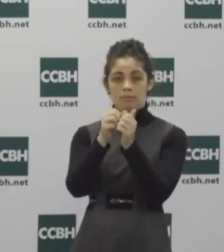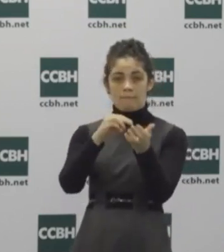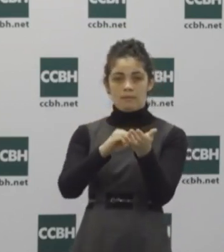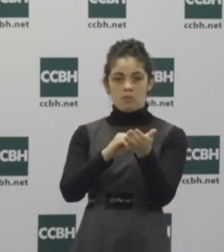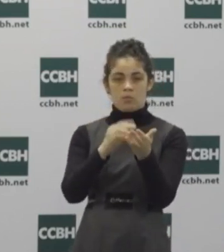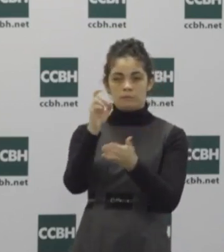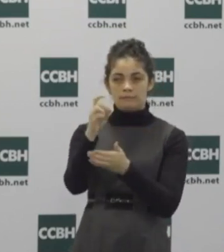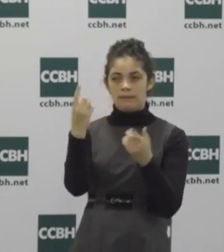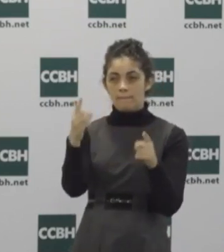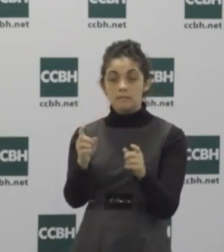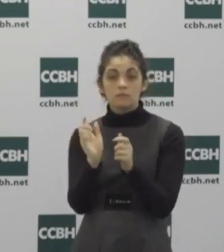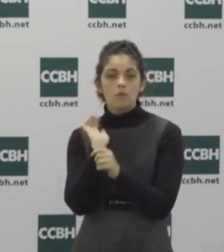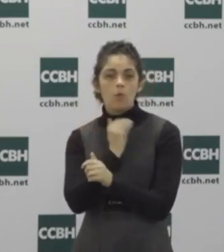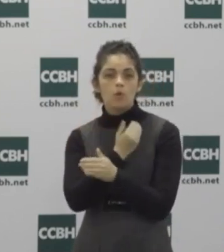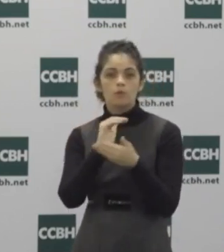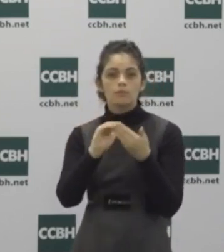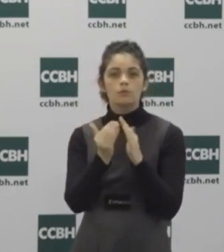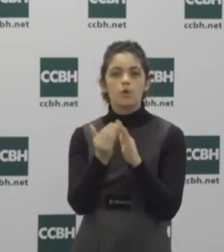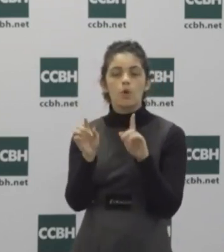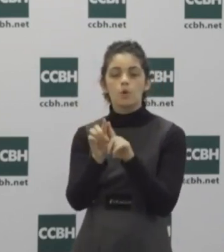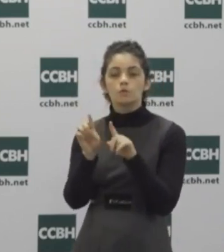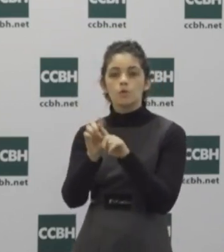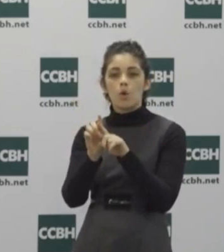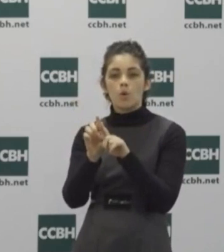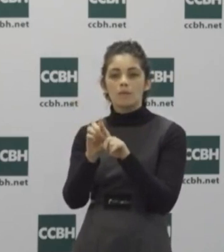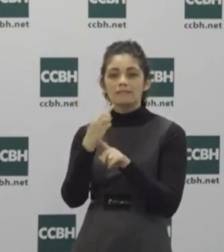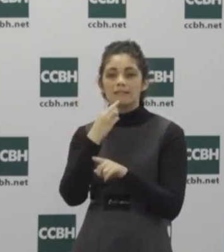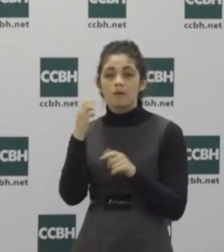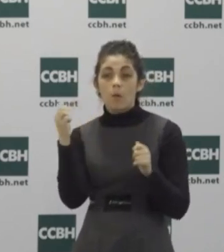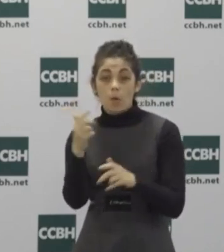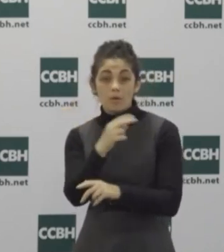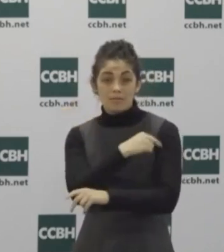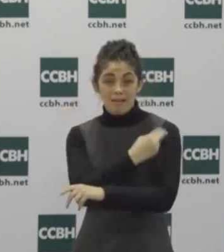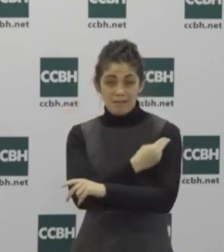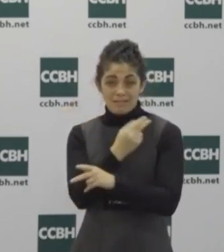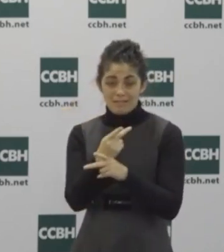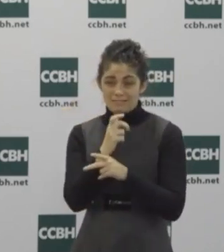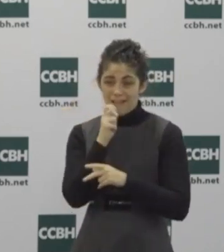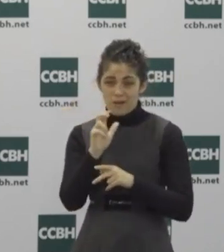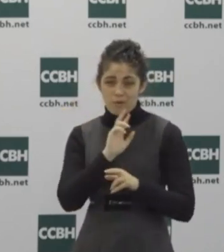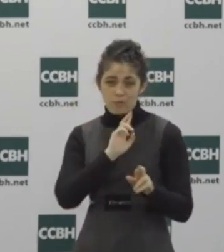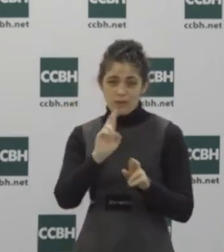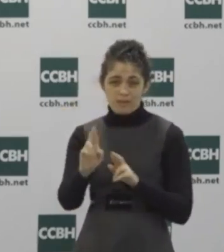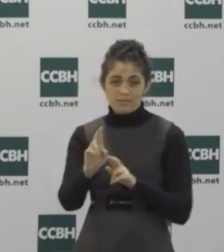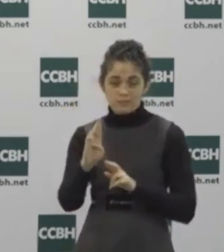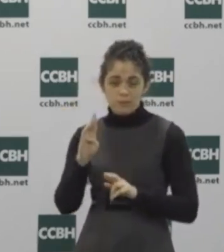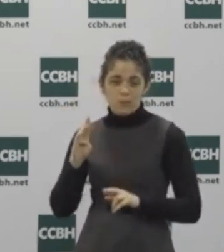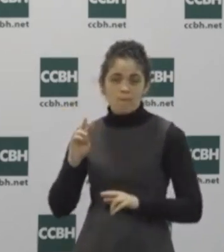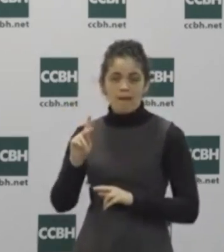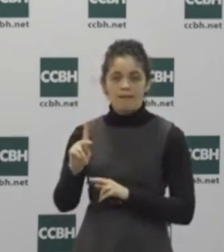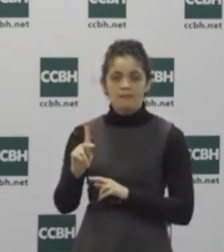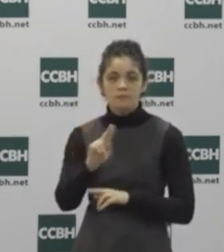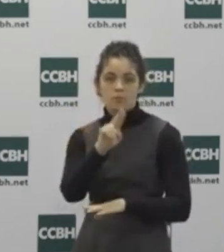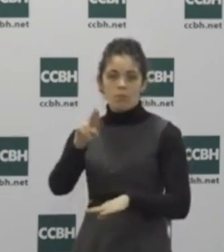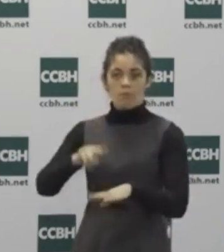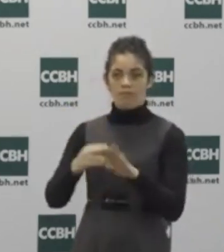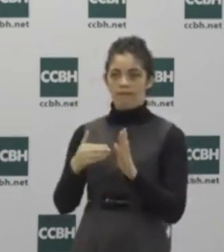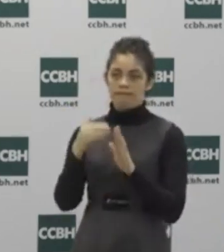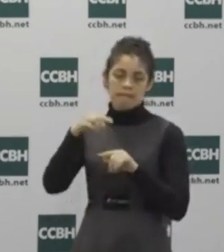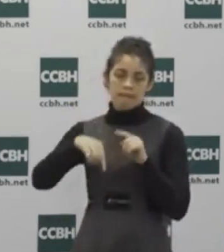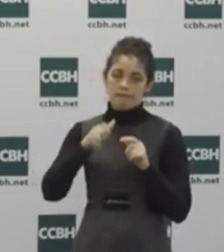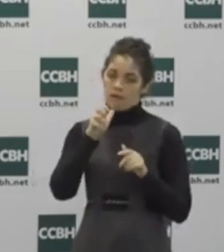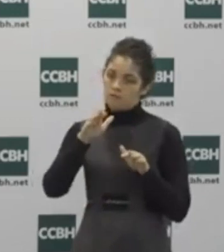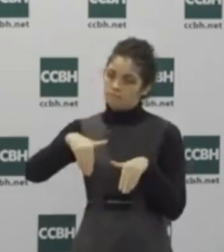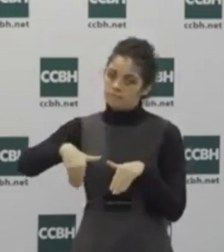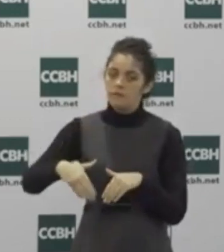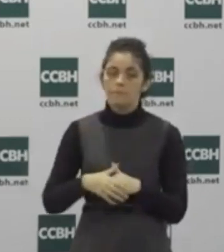community. The governor has cautioned that the entire healthcare system is not ready, in his words, to be turned back on. So